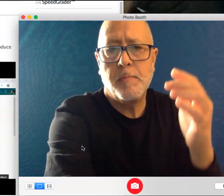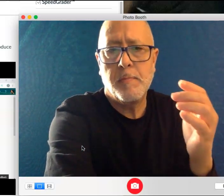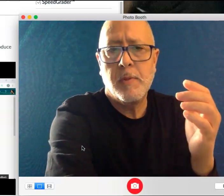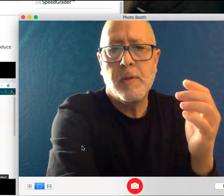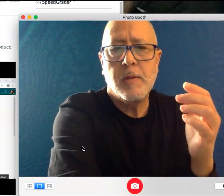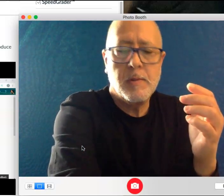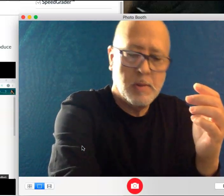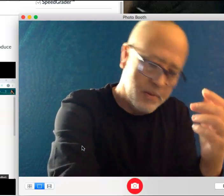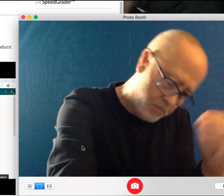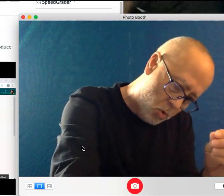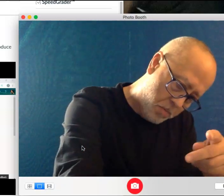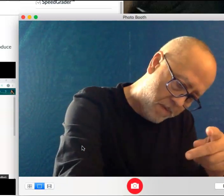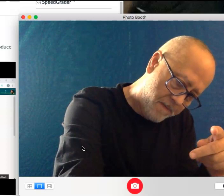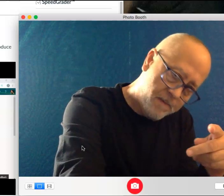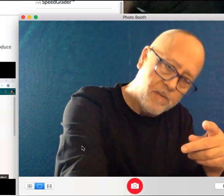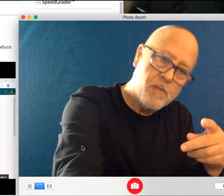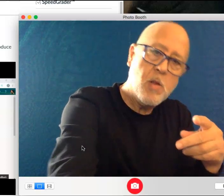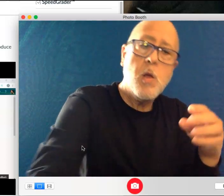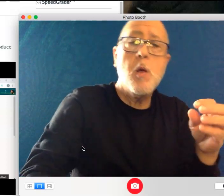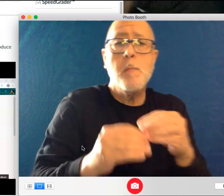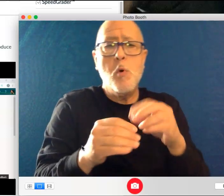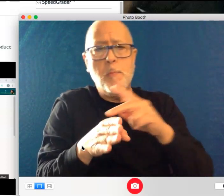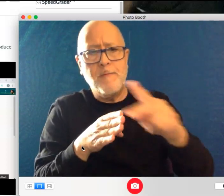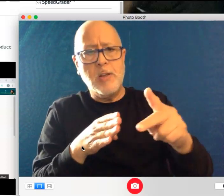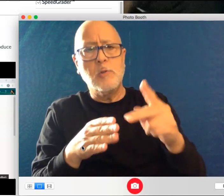it's a little bit more professional and appropriate for teachers to see.